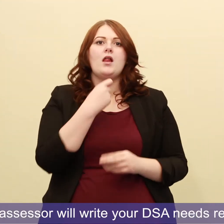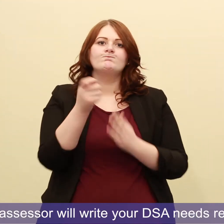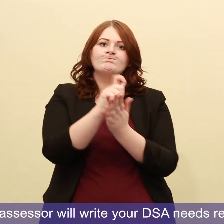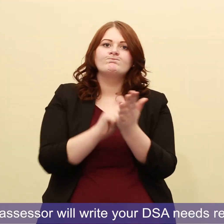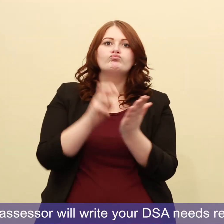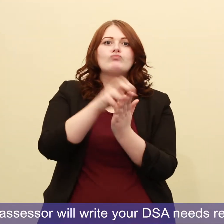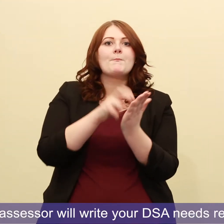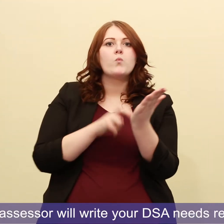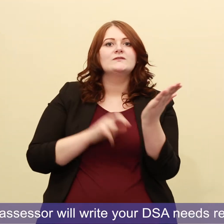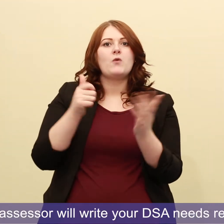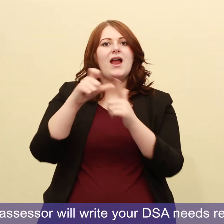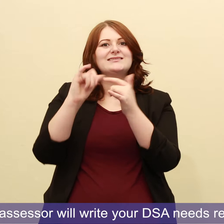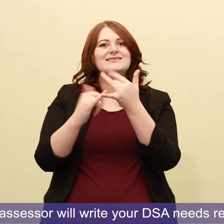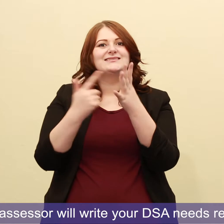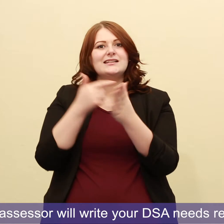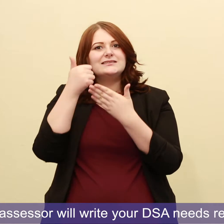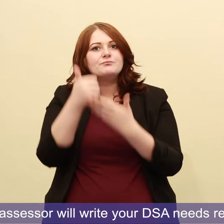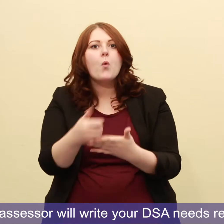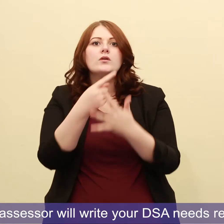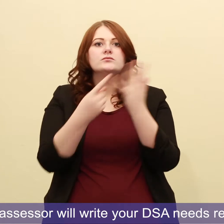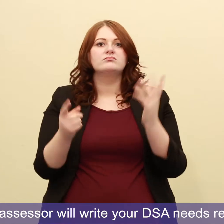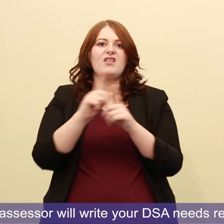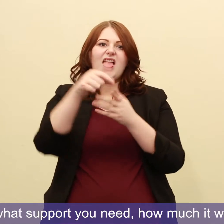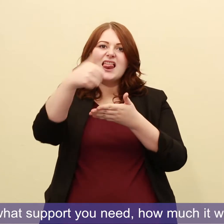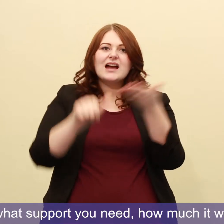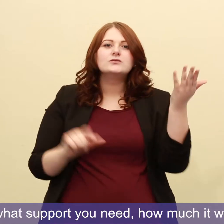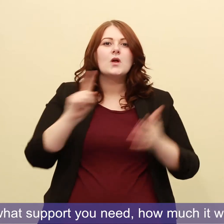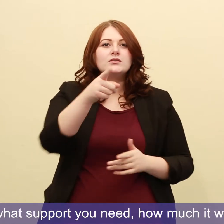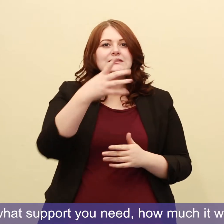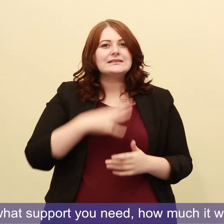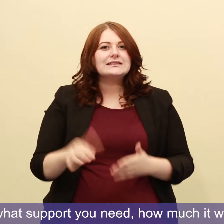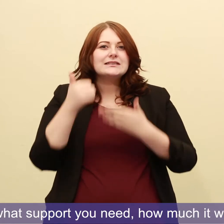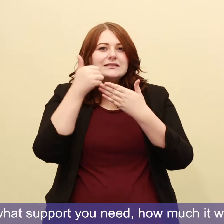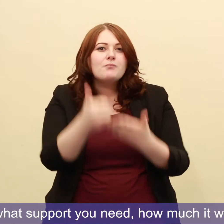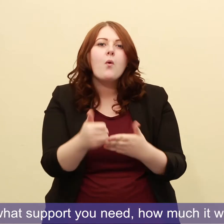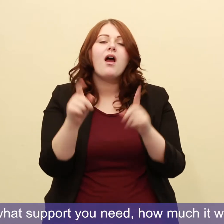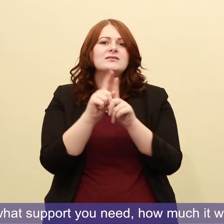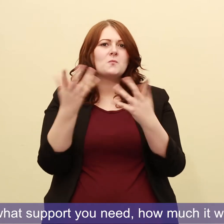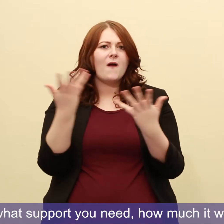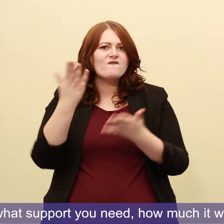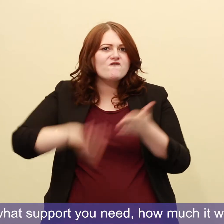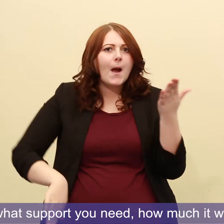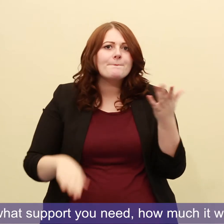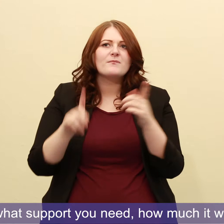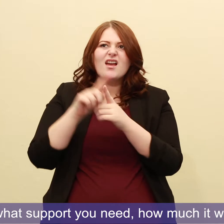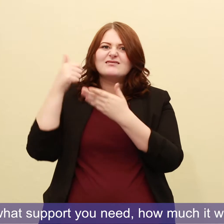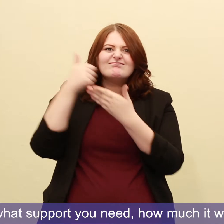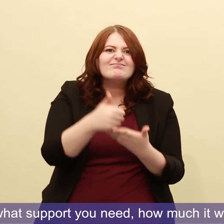Your assessor will write your DSA needs report, listing what support you need, how much it will